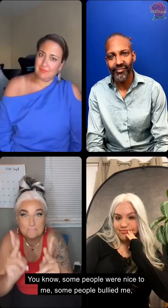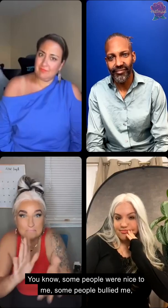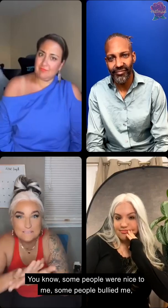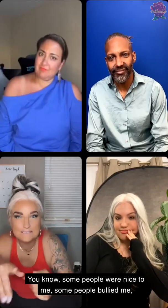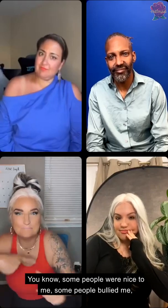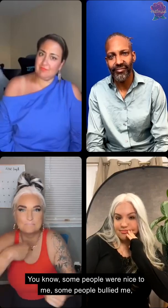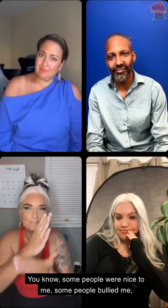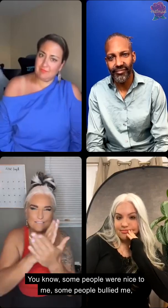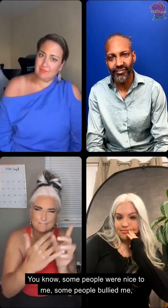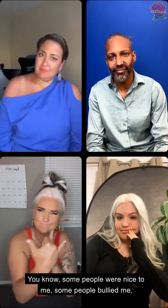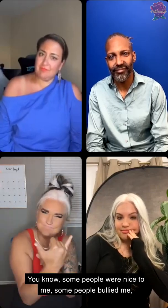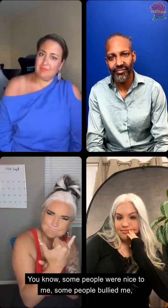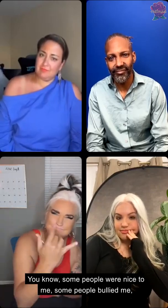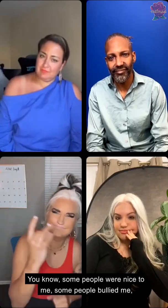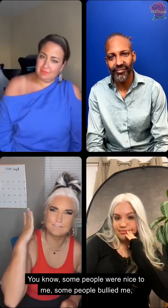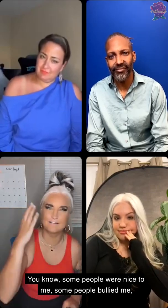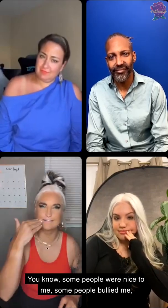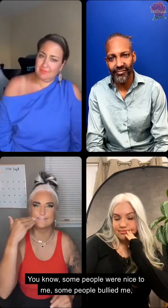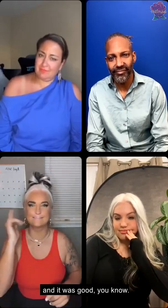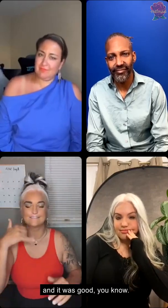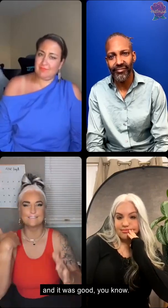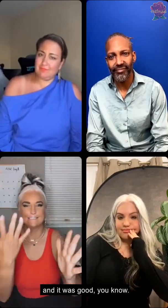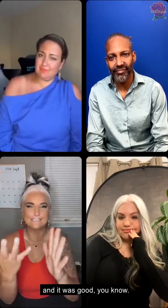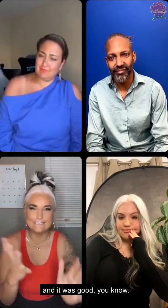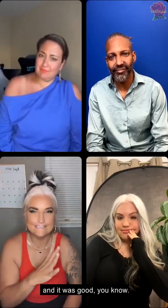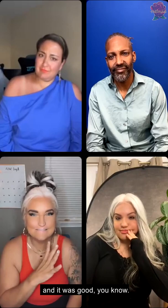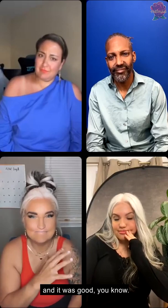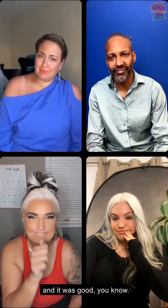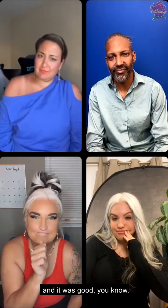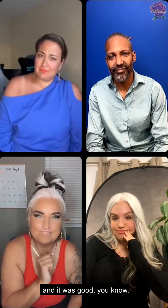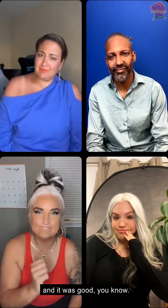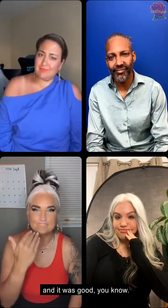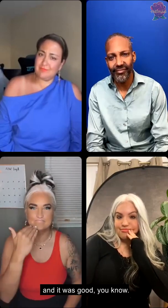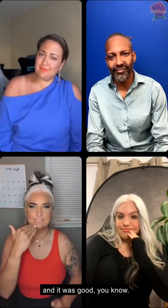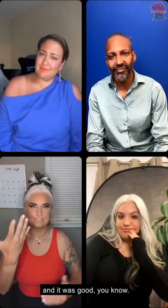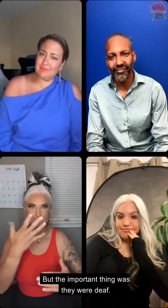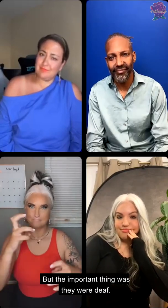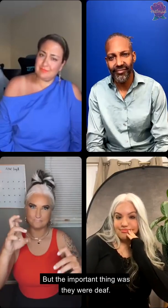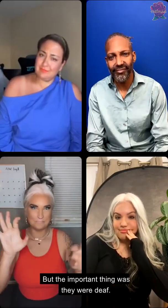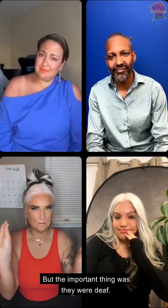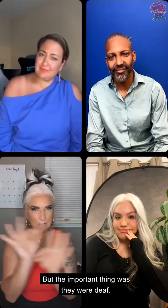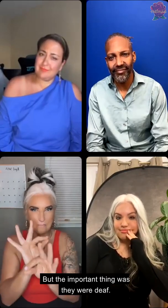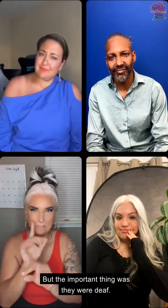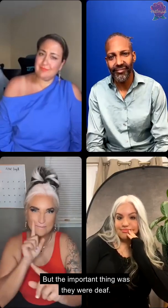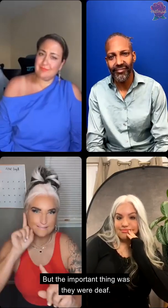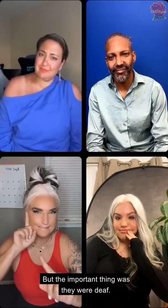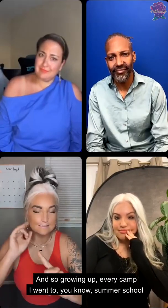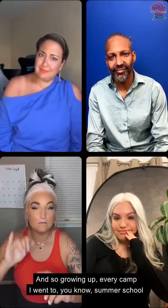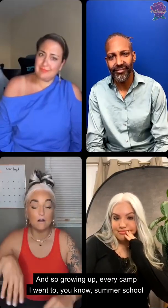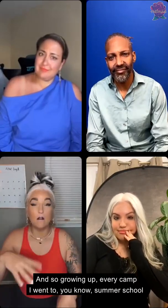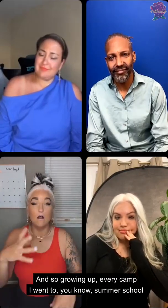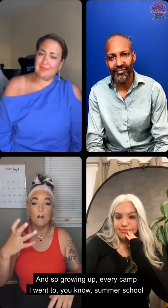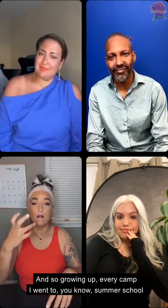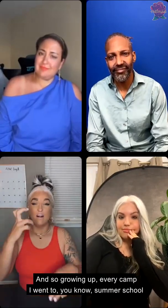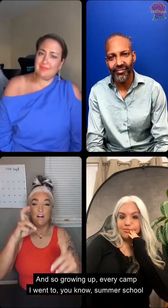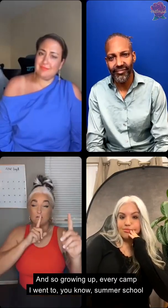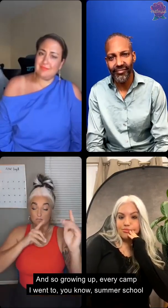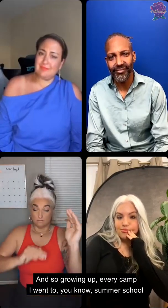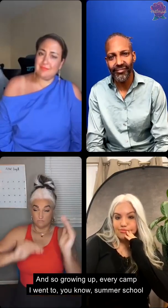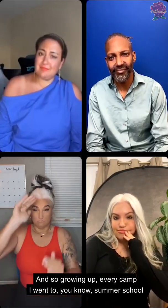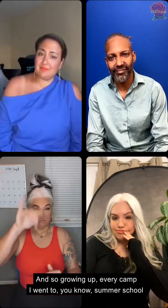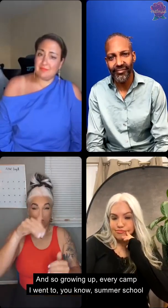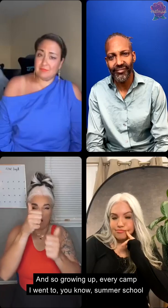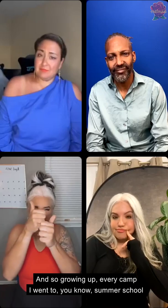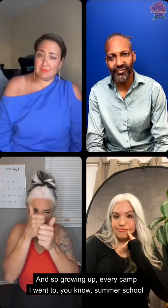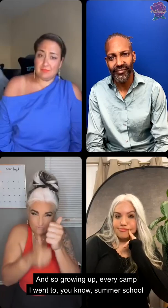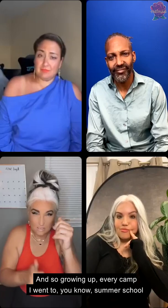Some people were nice to me, some people bullied me, and it was good, But the important thing was they were deaf. And so